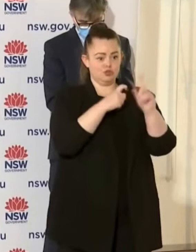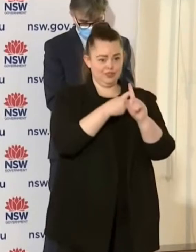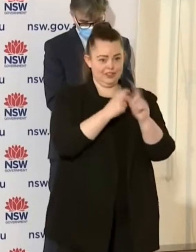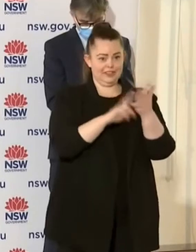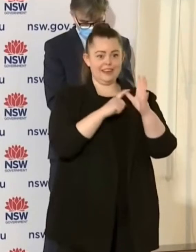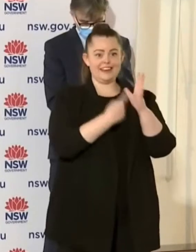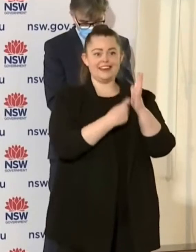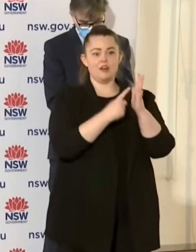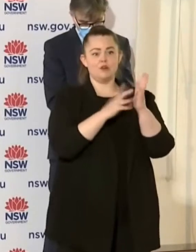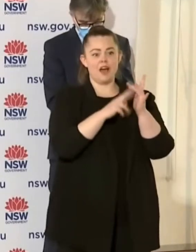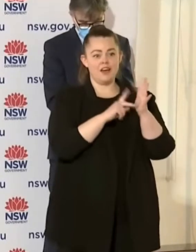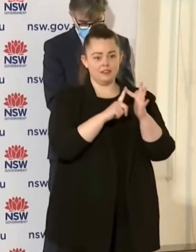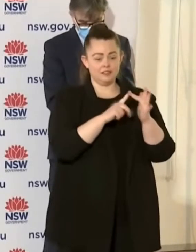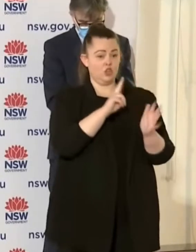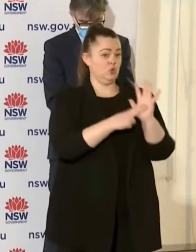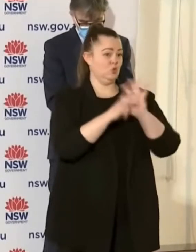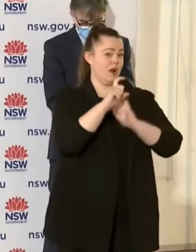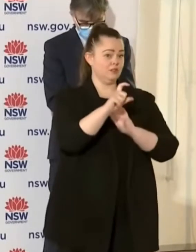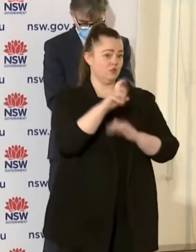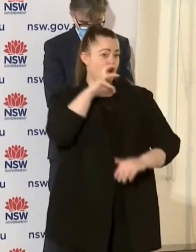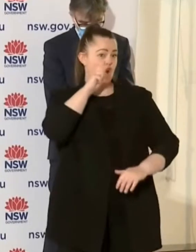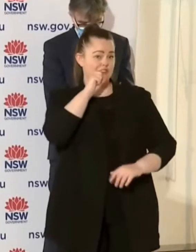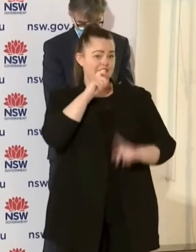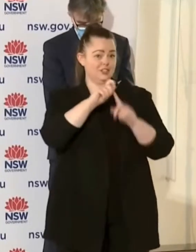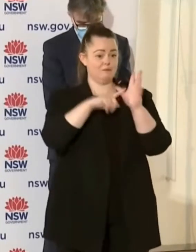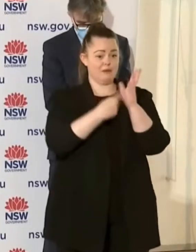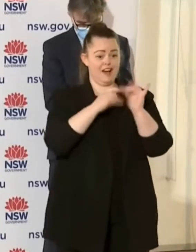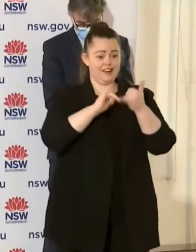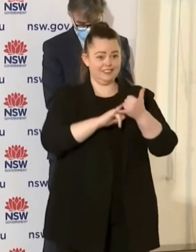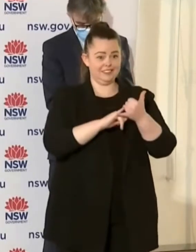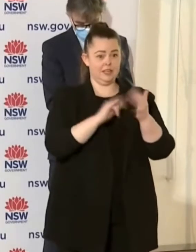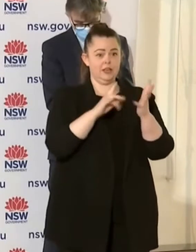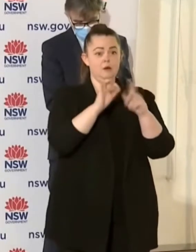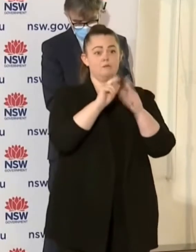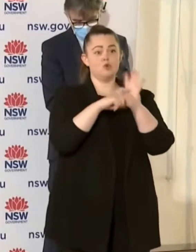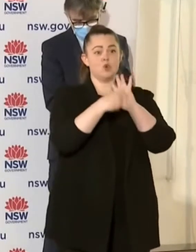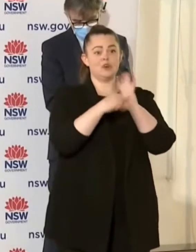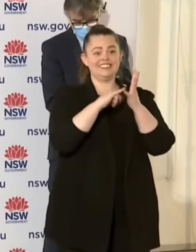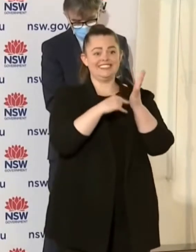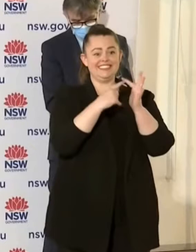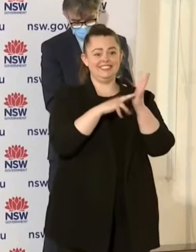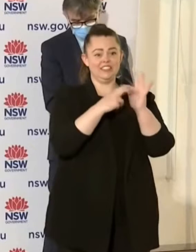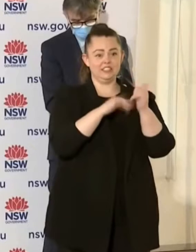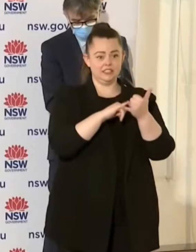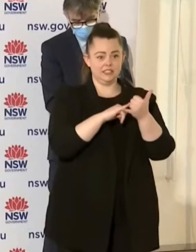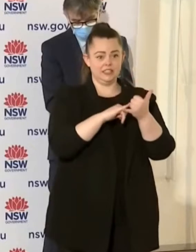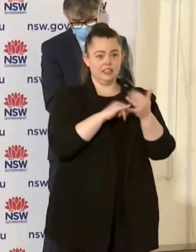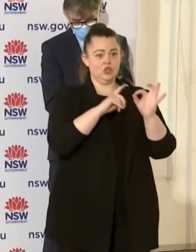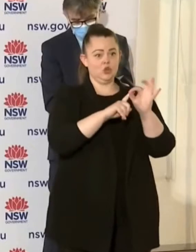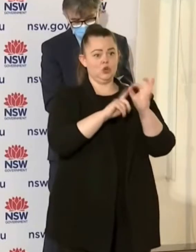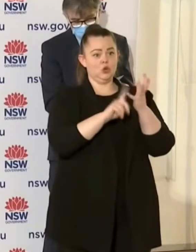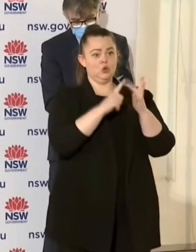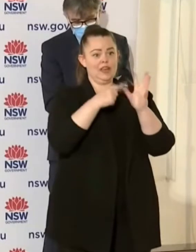the City of Newcastle, the City of Orange, Parkes, Port Stephens, the Queanbeyan Palorang